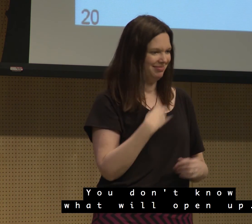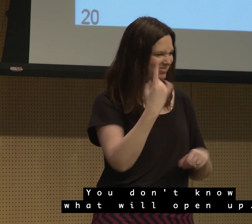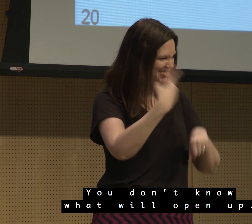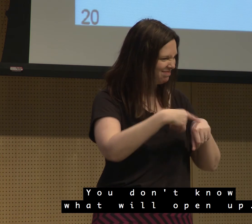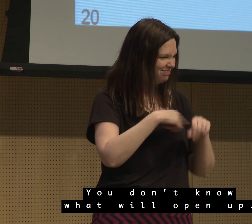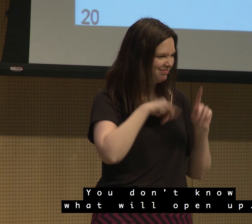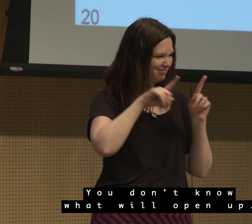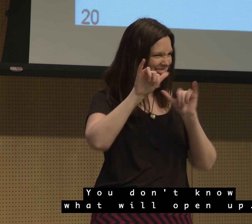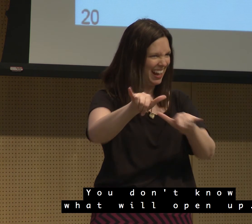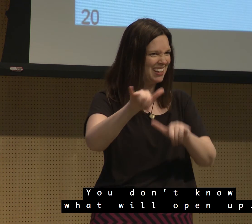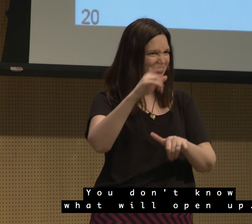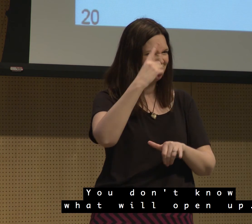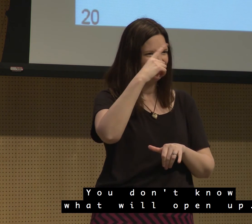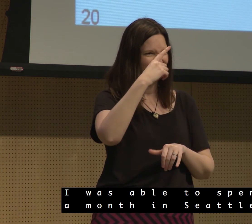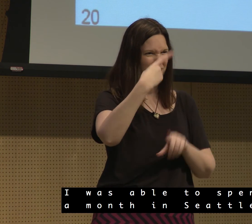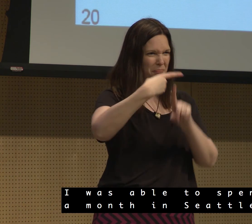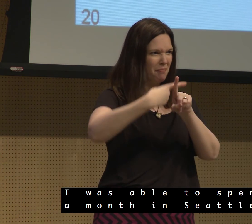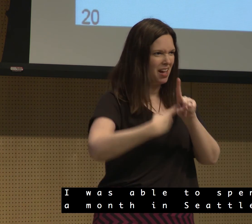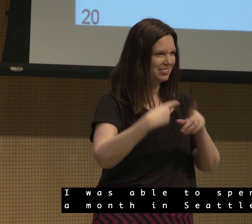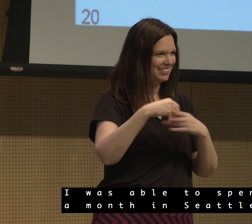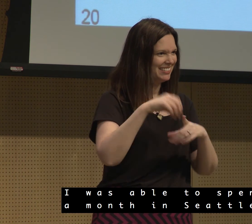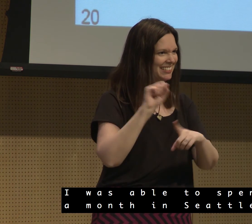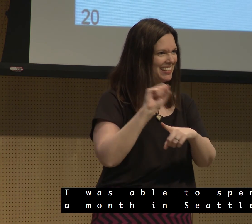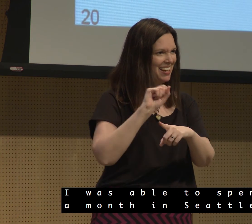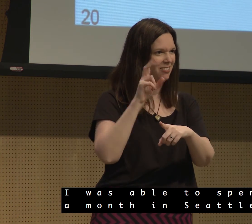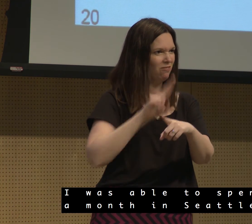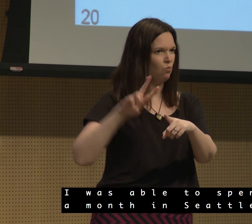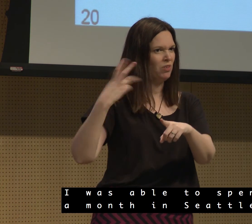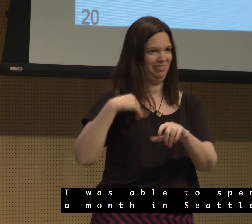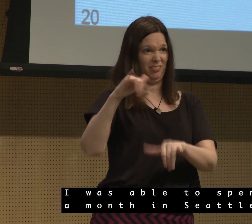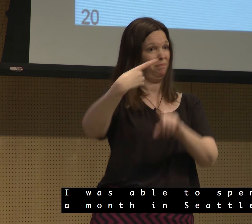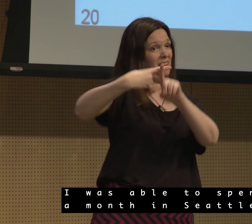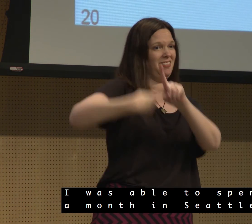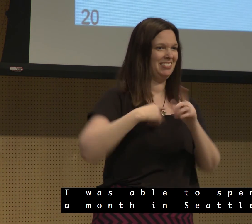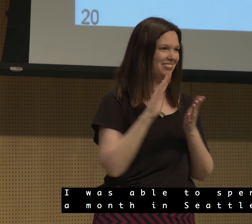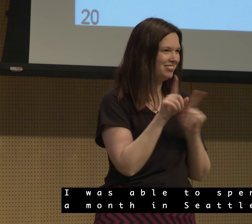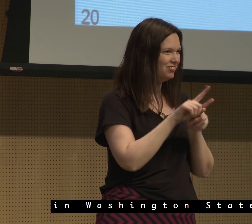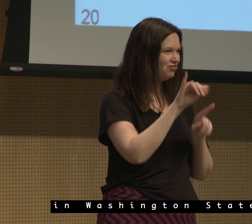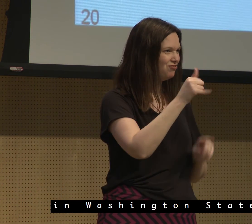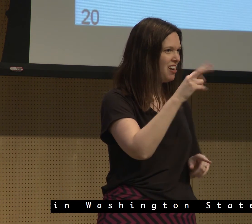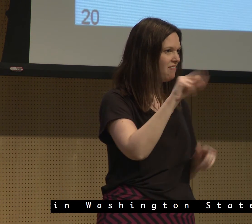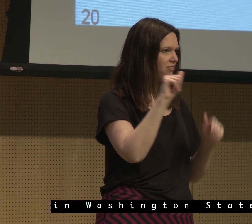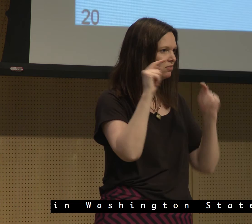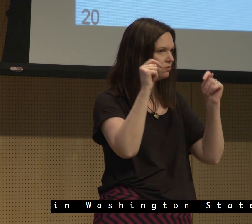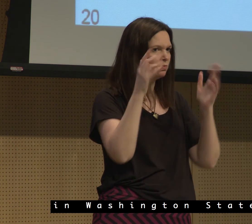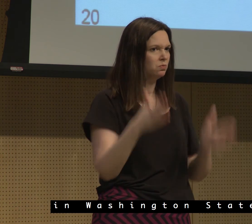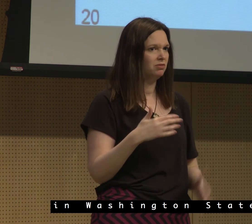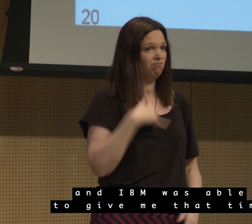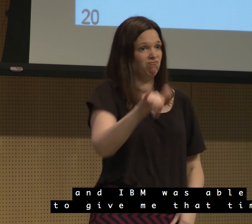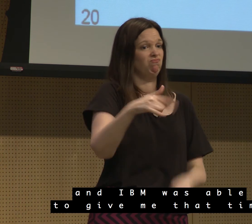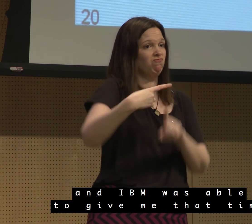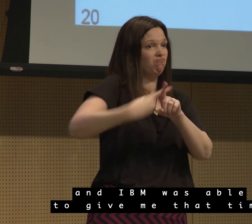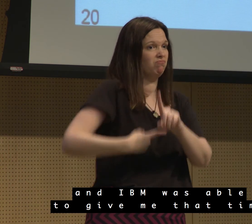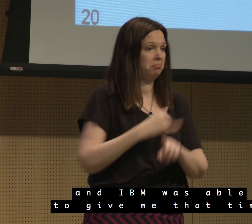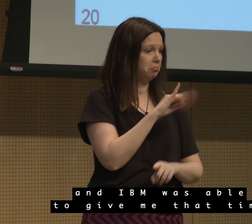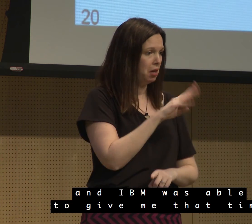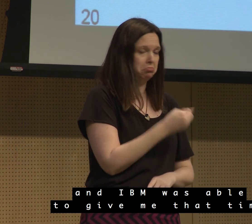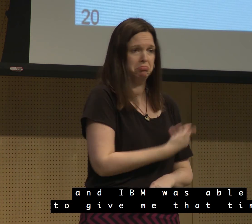You don't know what will open up. I was able to spend a month in Seattle in Washington State, and IBM